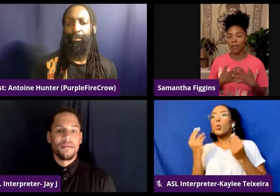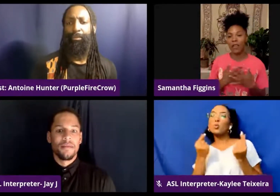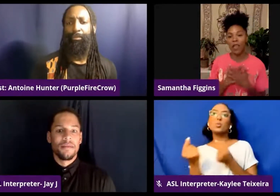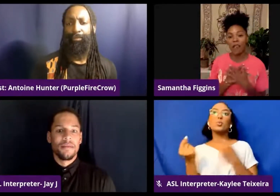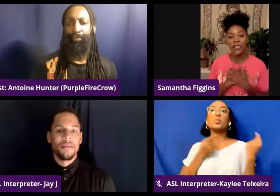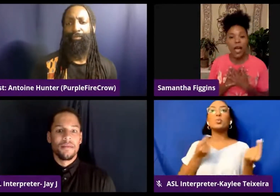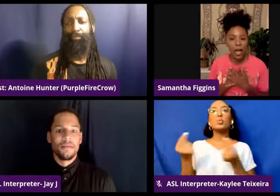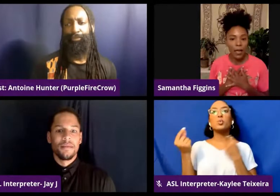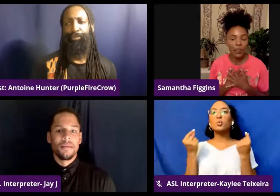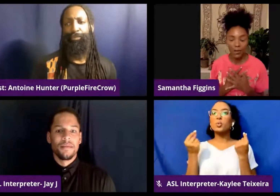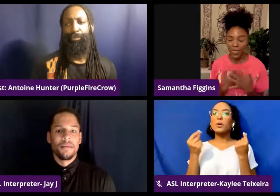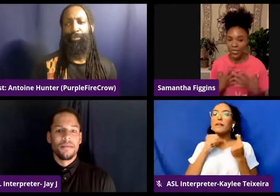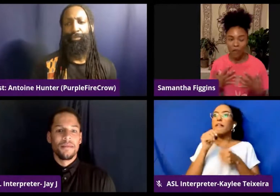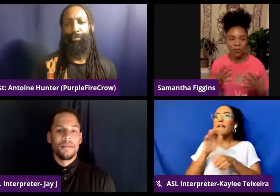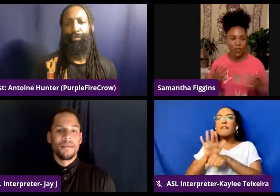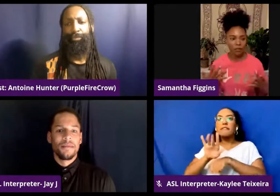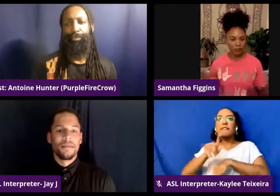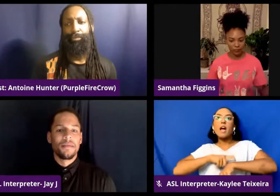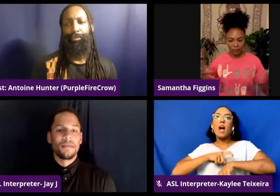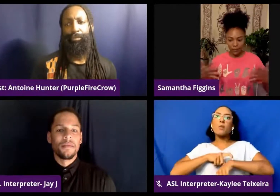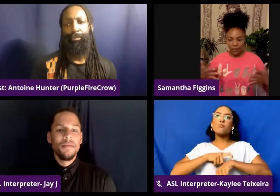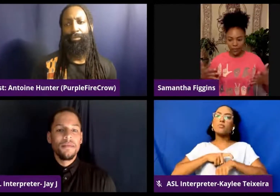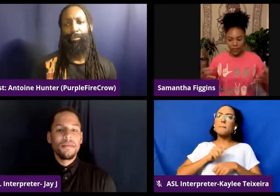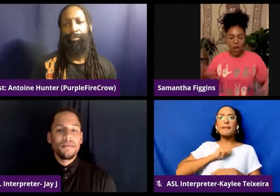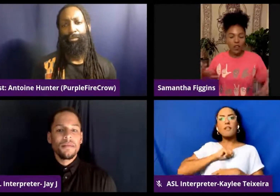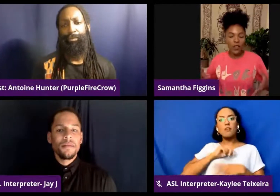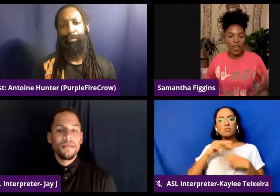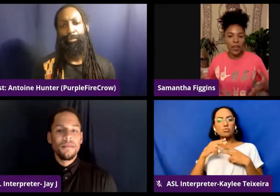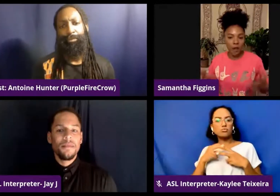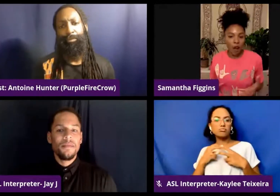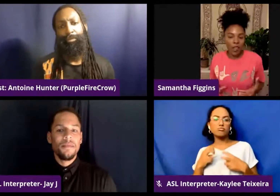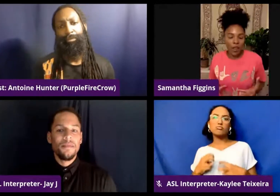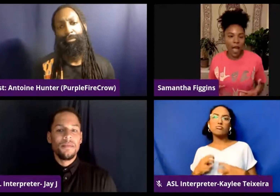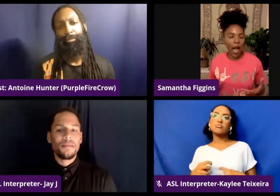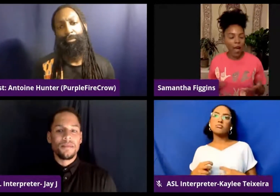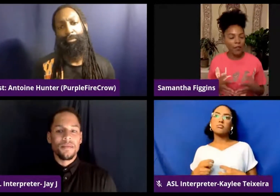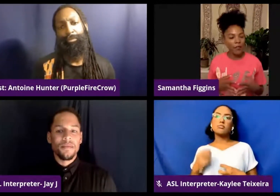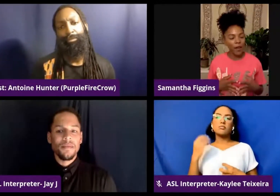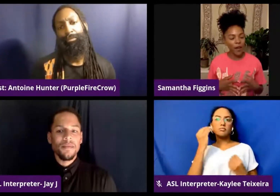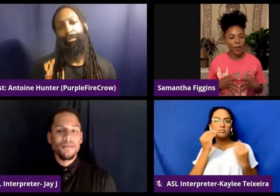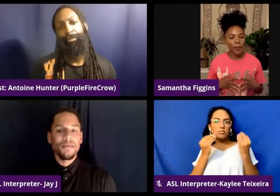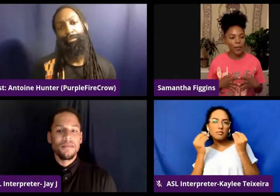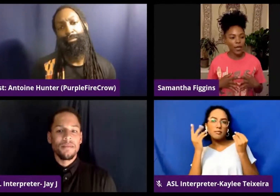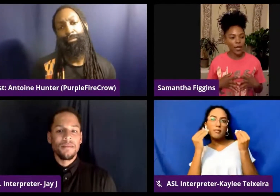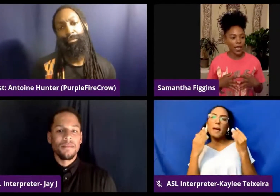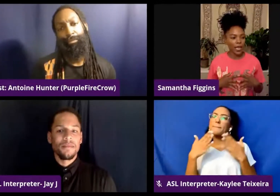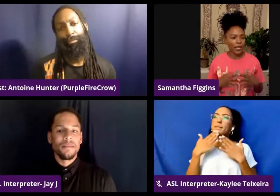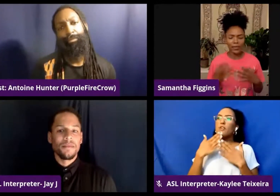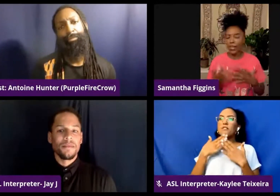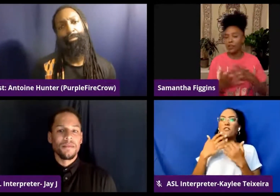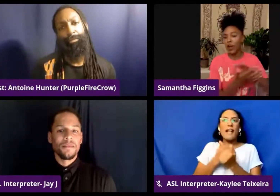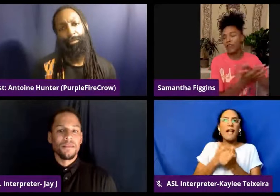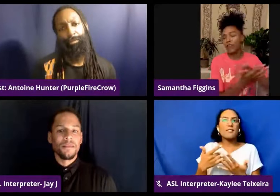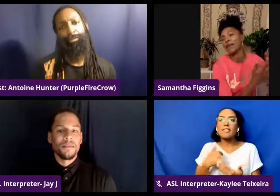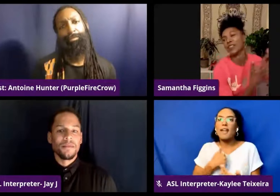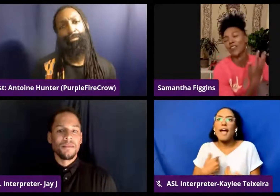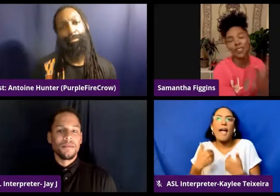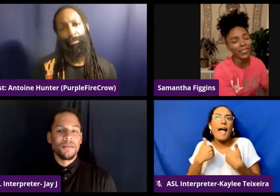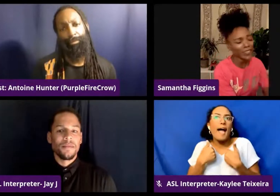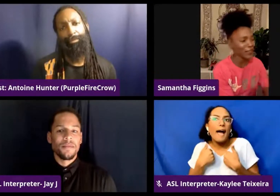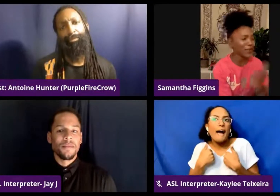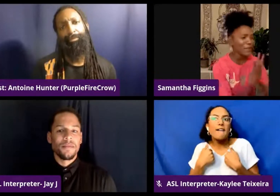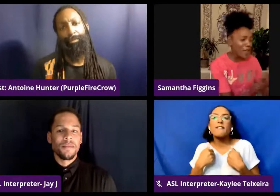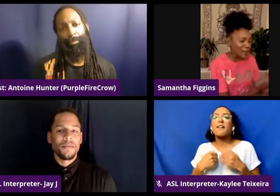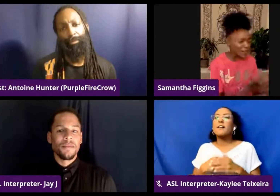sometimes have a lot of time for myself to cultivate all that I have. And I even don't have time